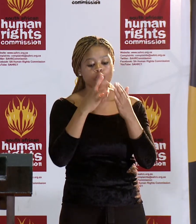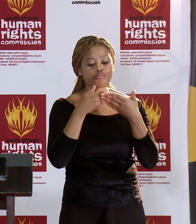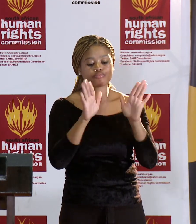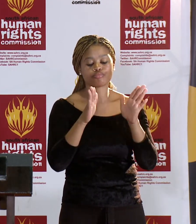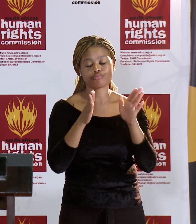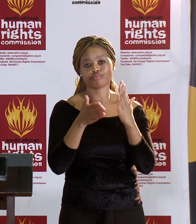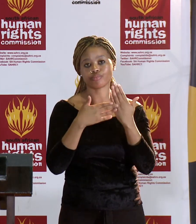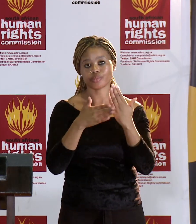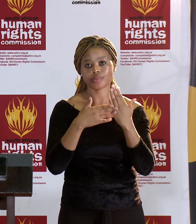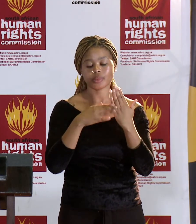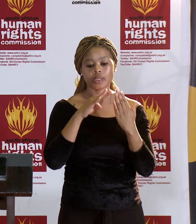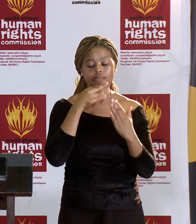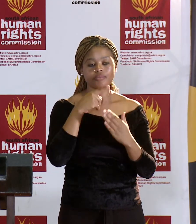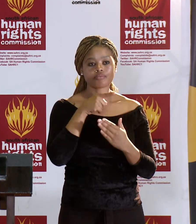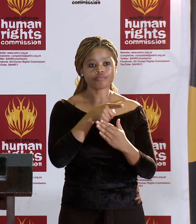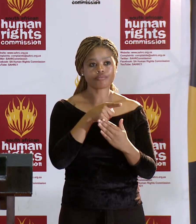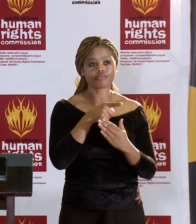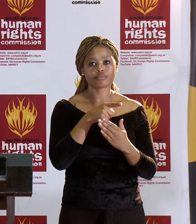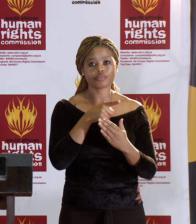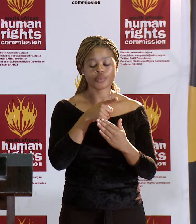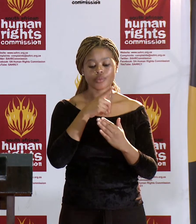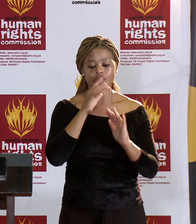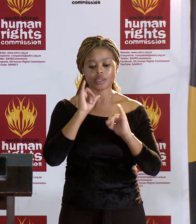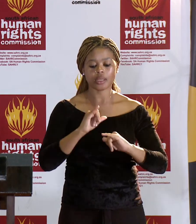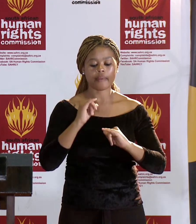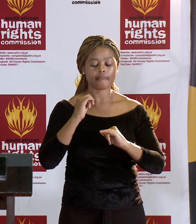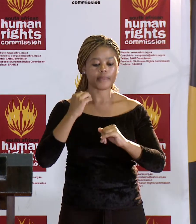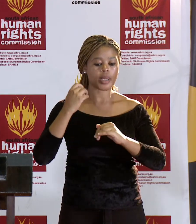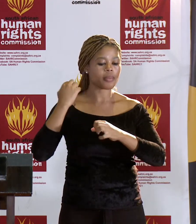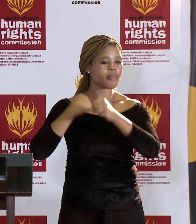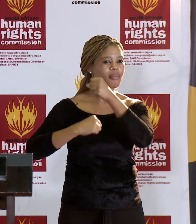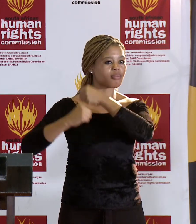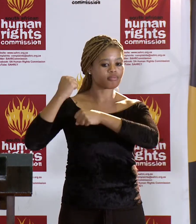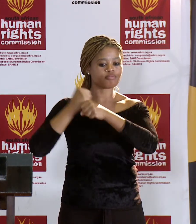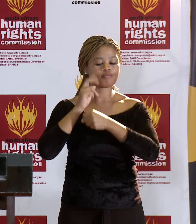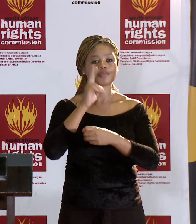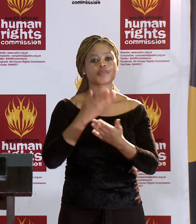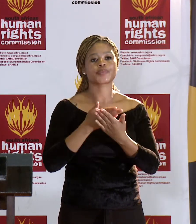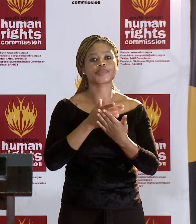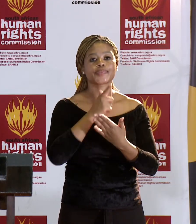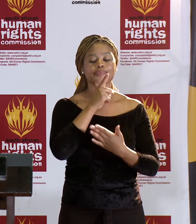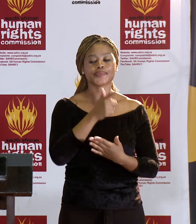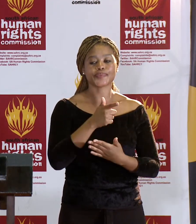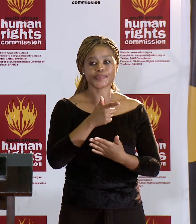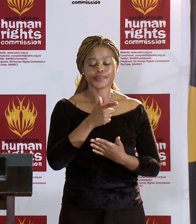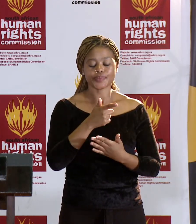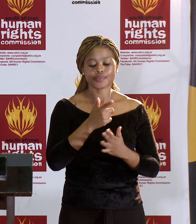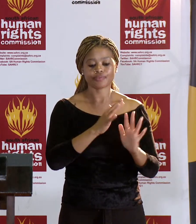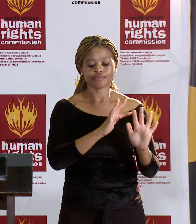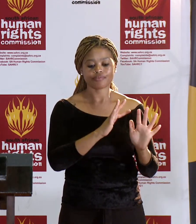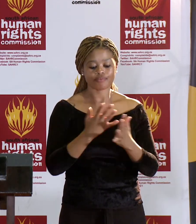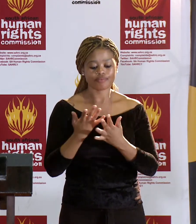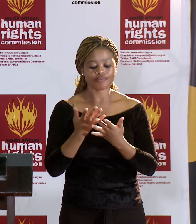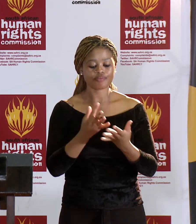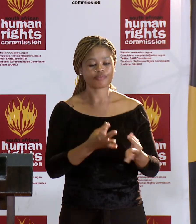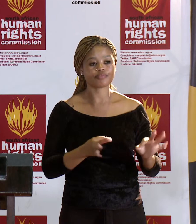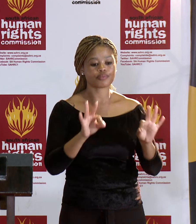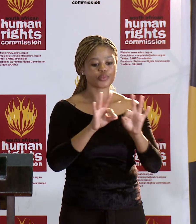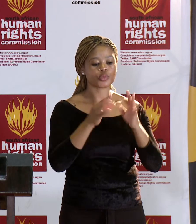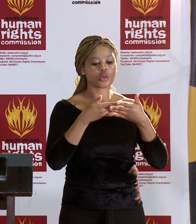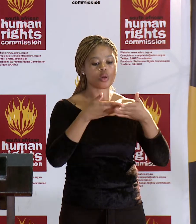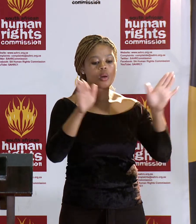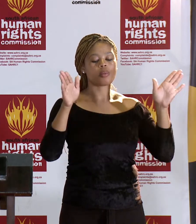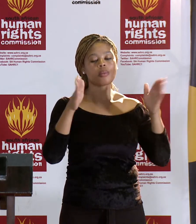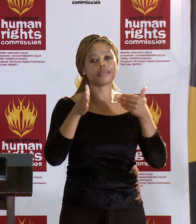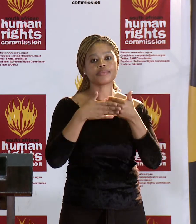doors? Those of us who have lived many years will tell you how valuable the open